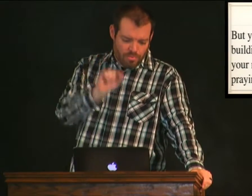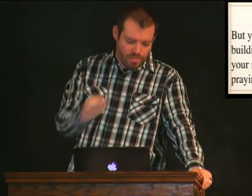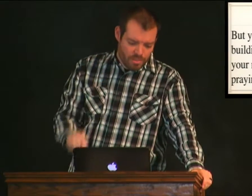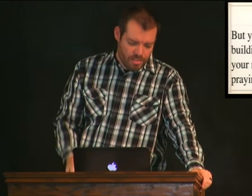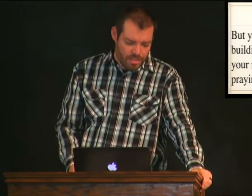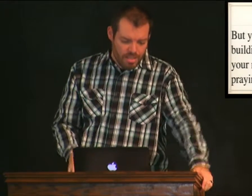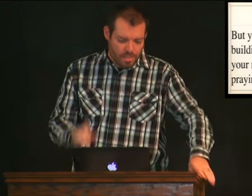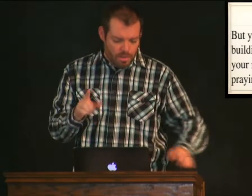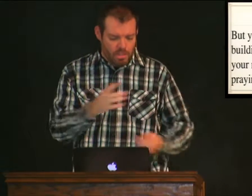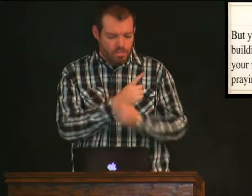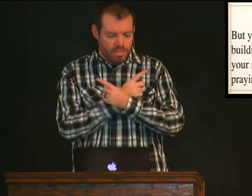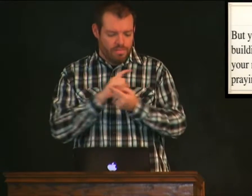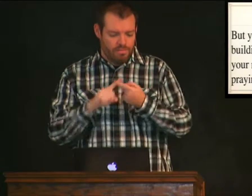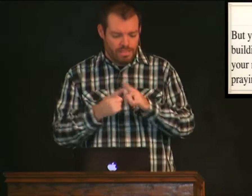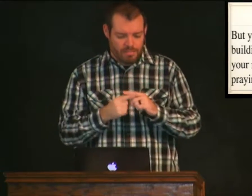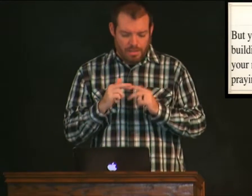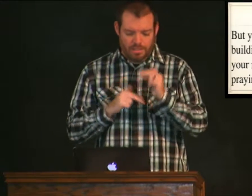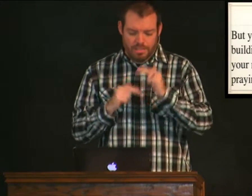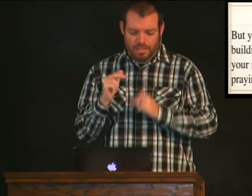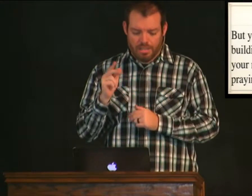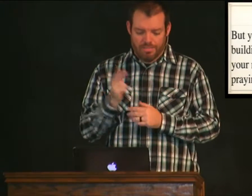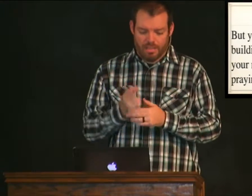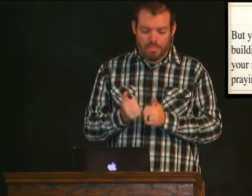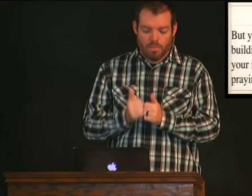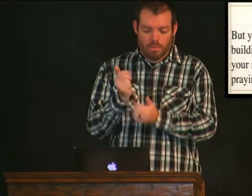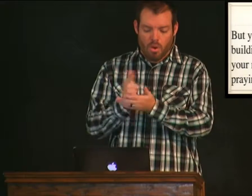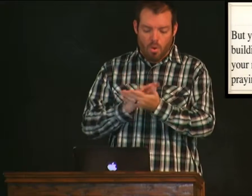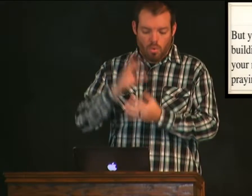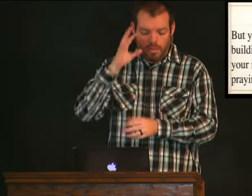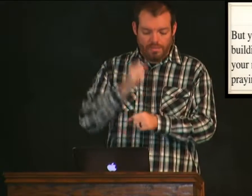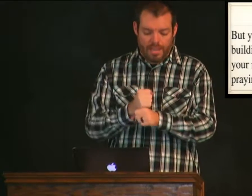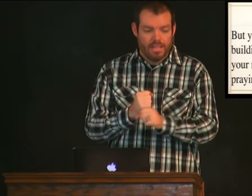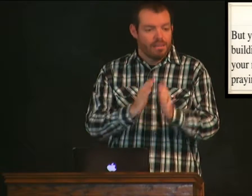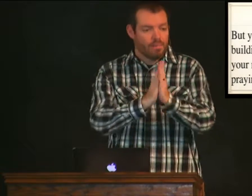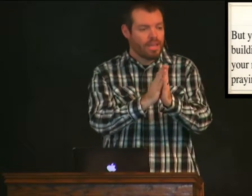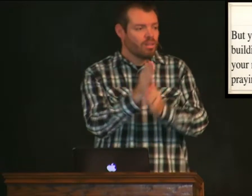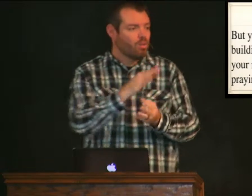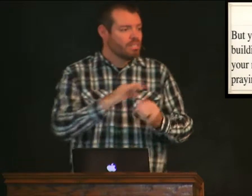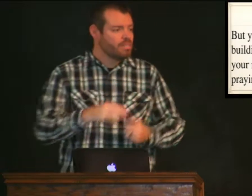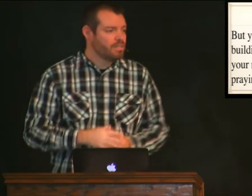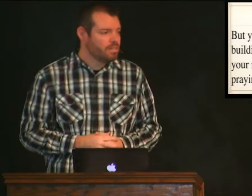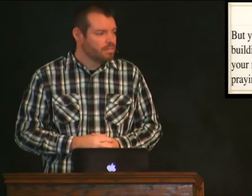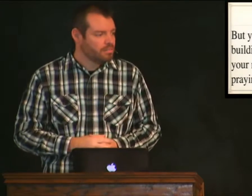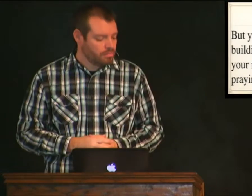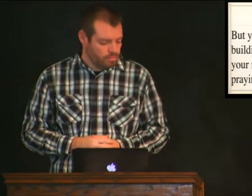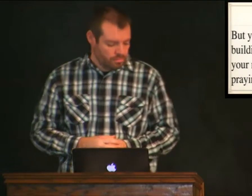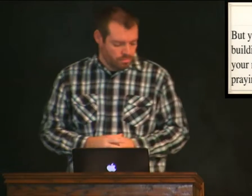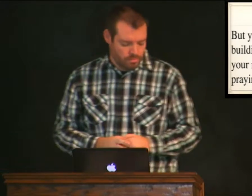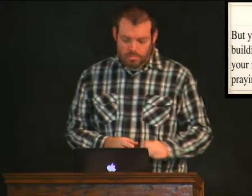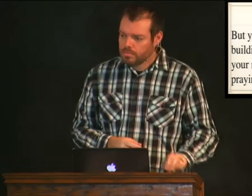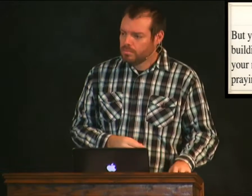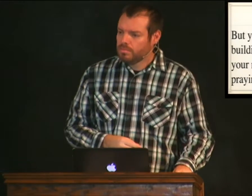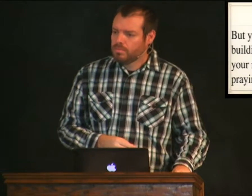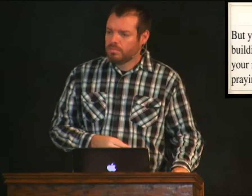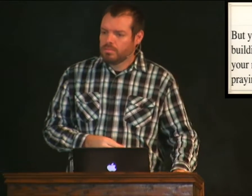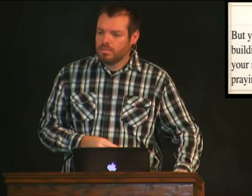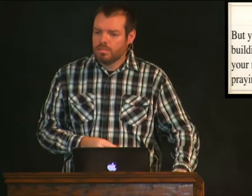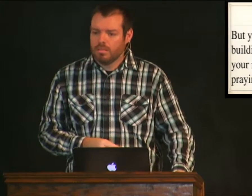Jude chapter 1, verse 10. For you, dear friends, building yourself in the most holy faith, praying the Holy Spirit.